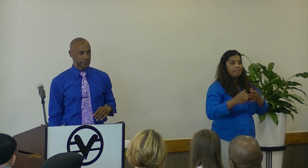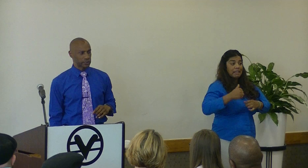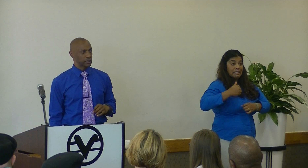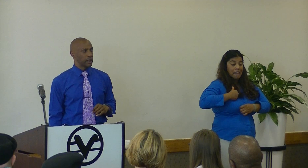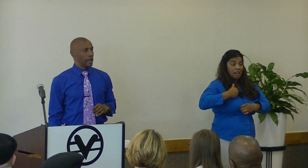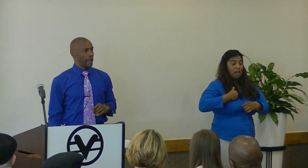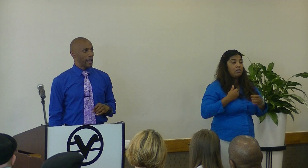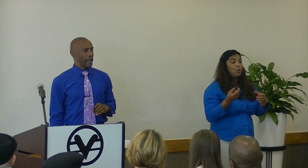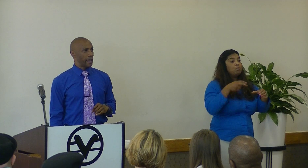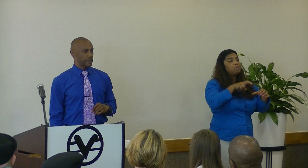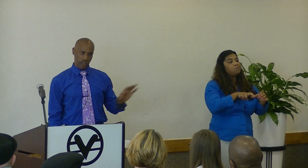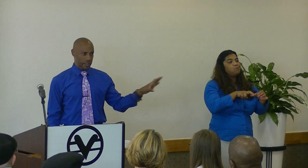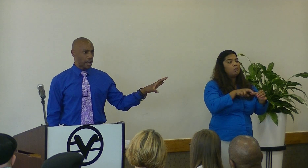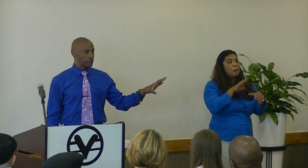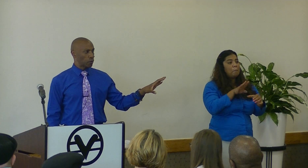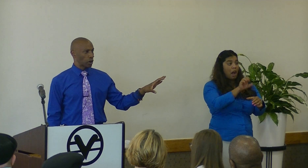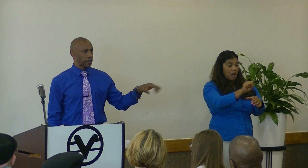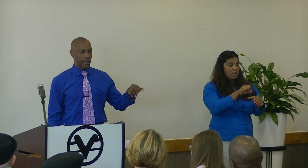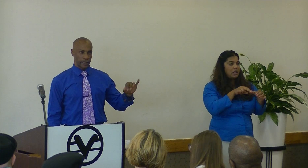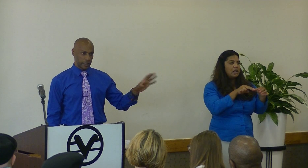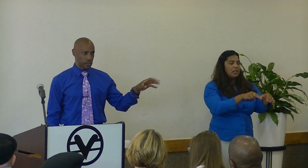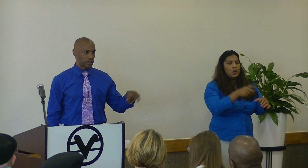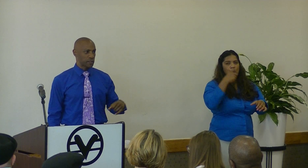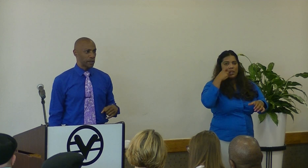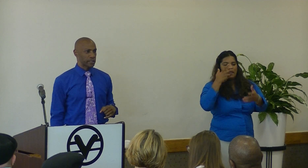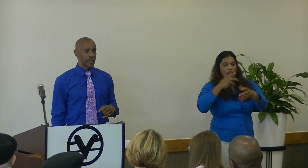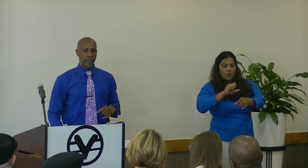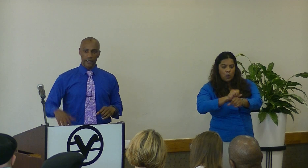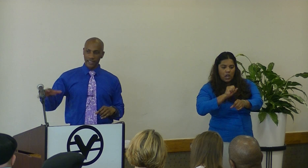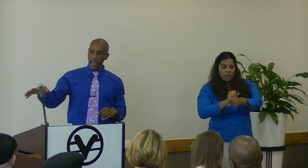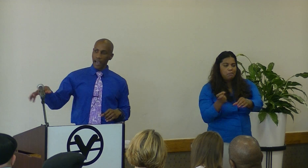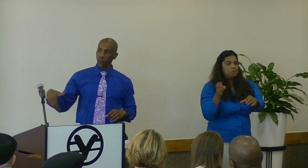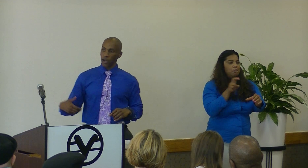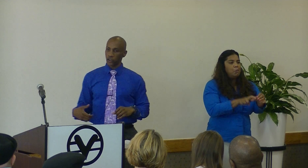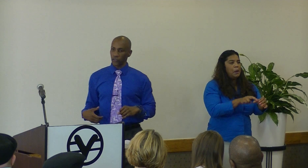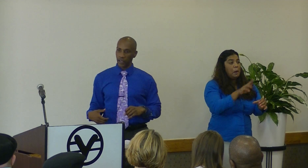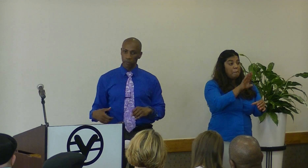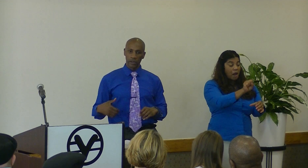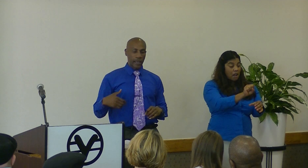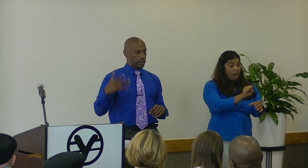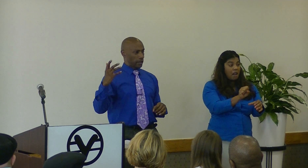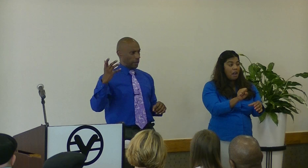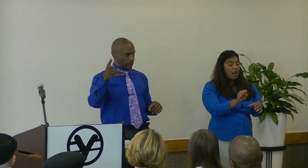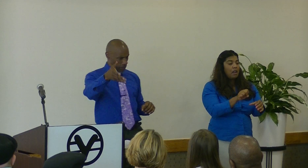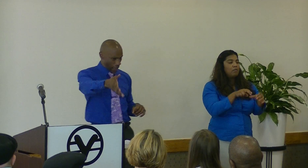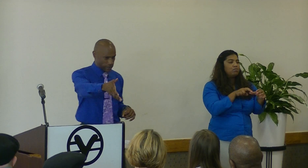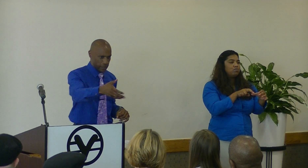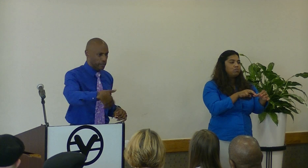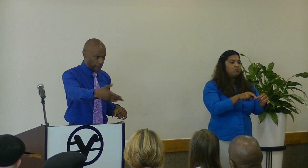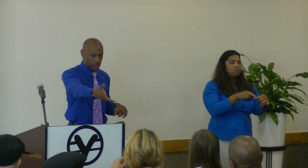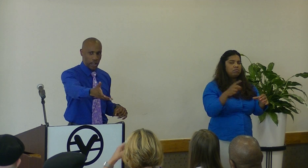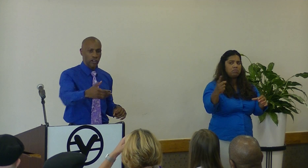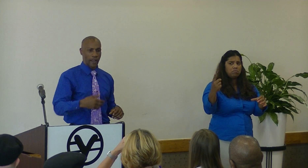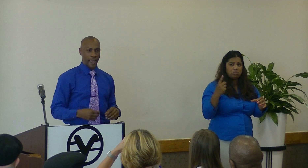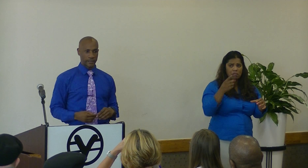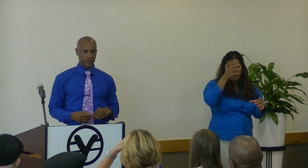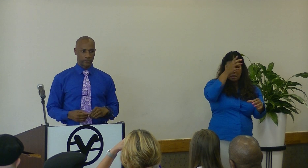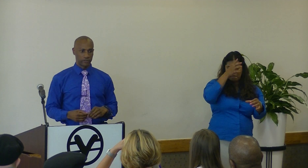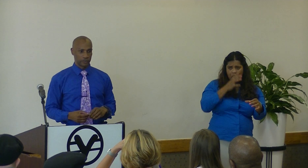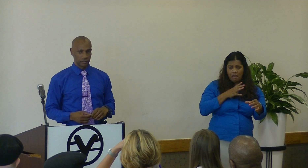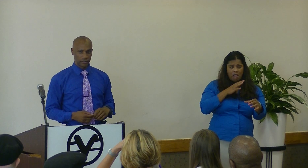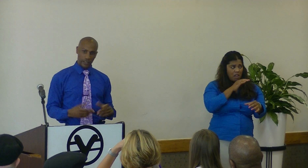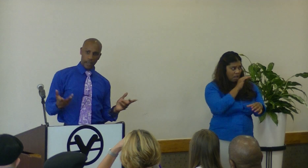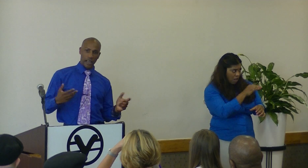this bus, and he just got off of work, and he gets on this bus, and this guy walks over to him, and he asks, can I shake your